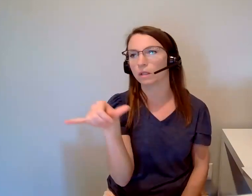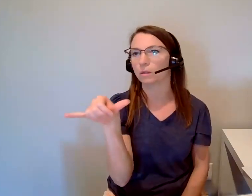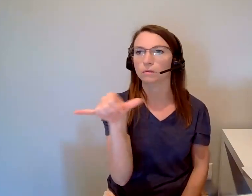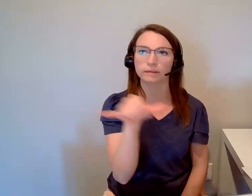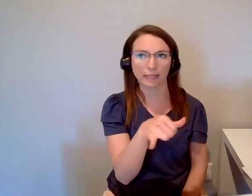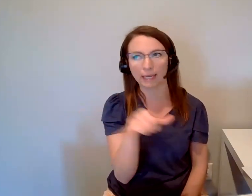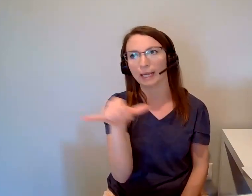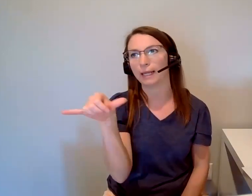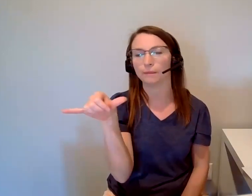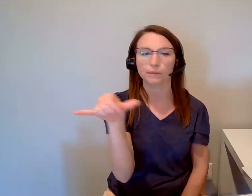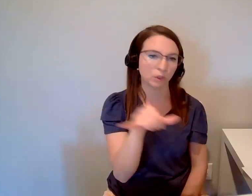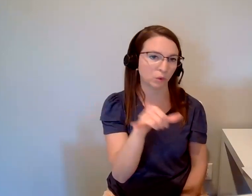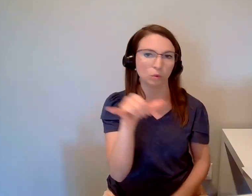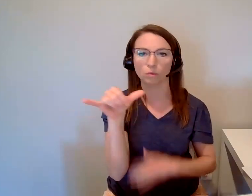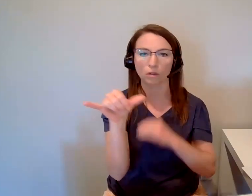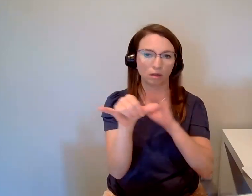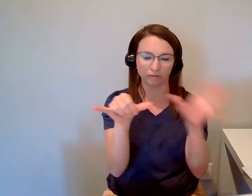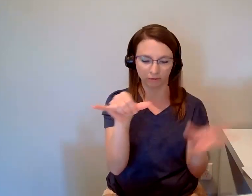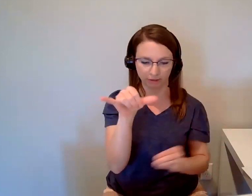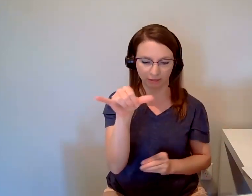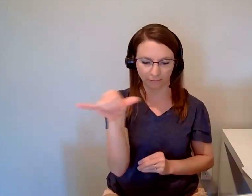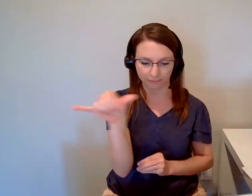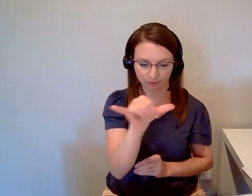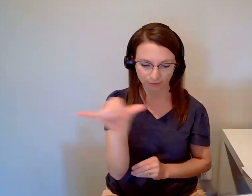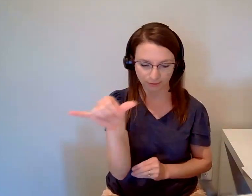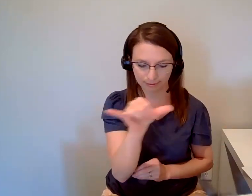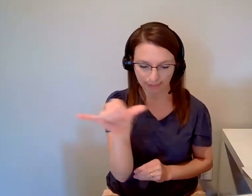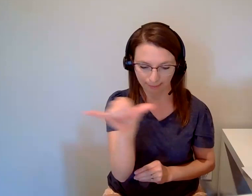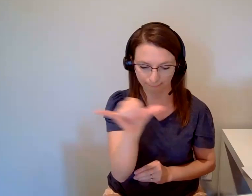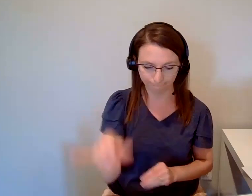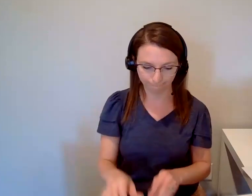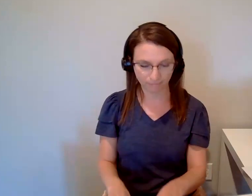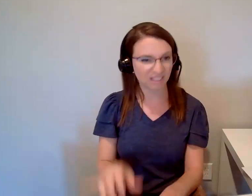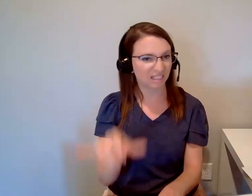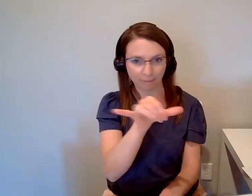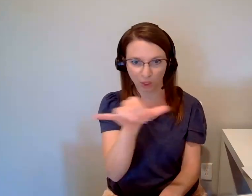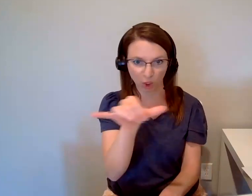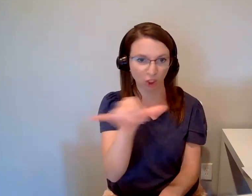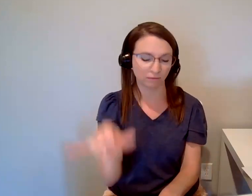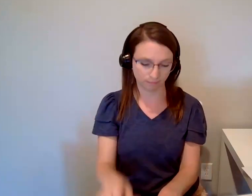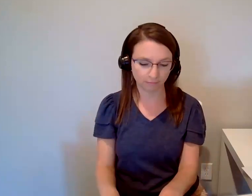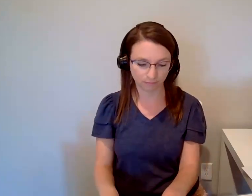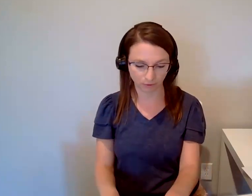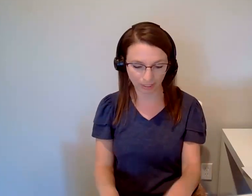also, same, to, all of those synonyms. Same, similar, right?